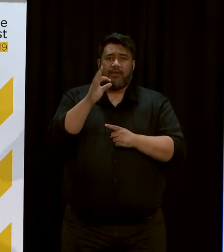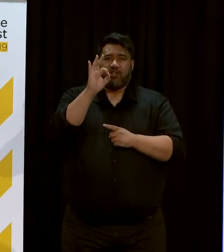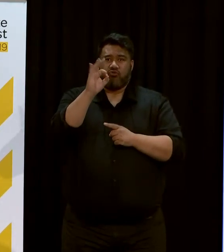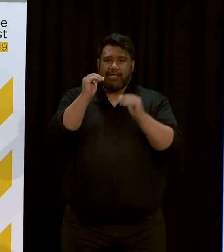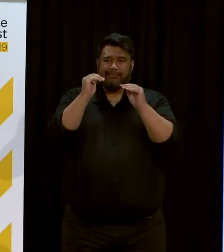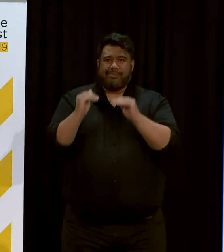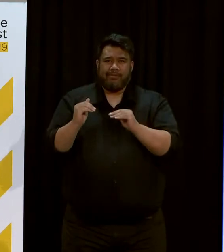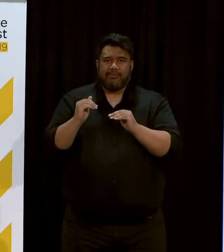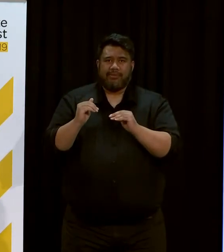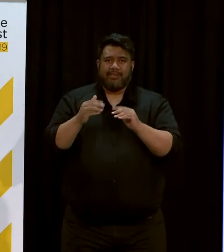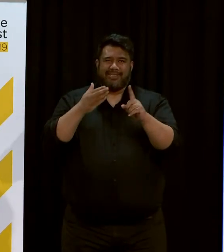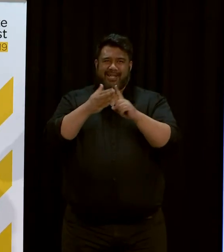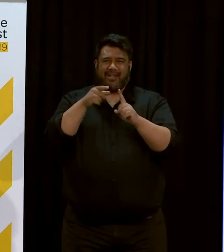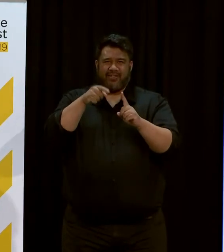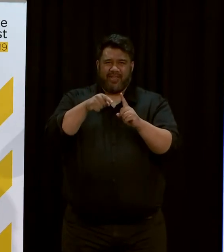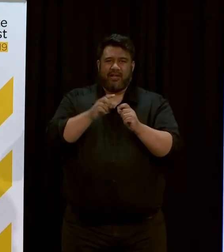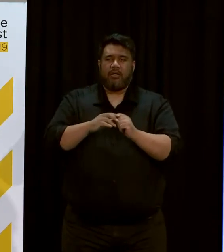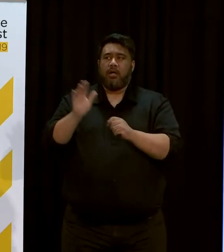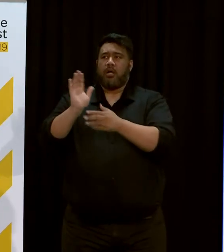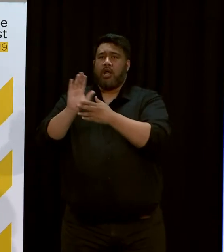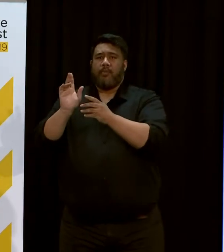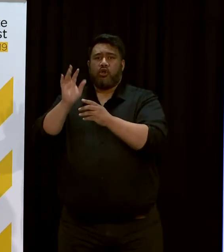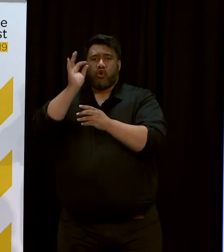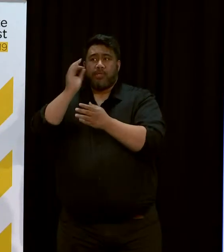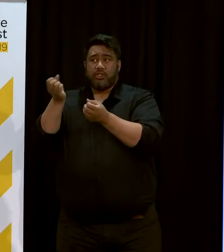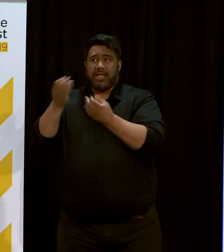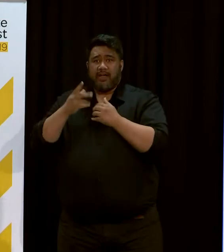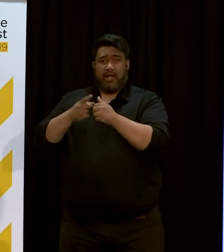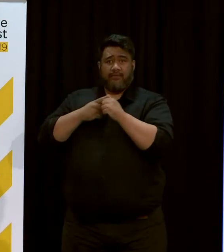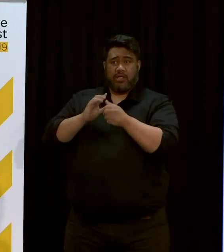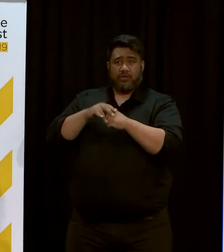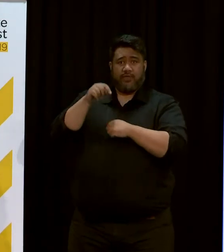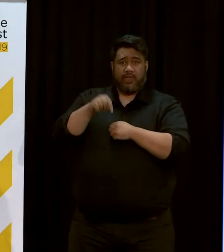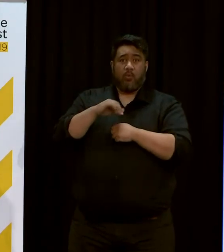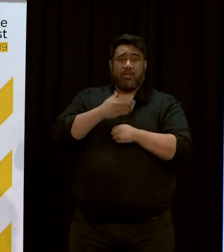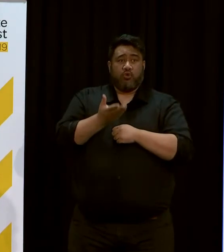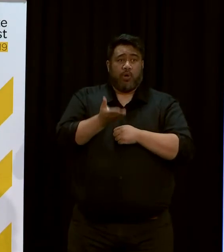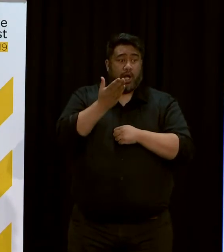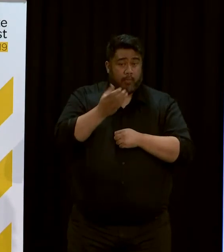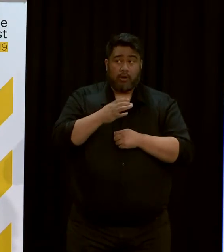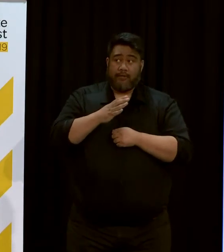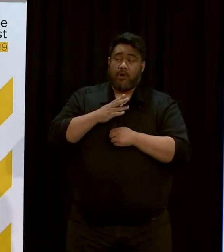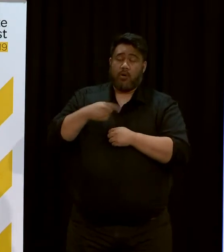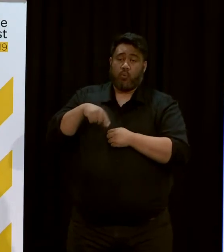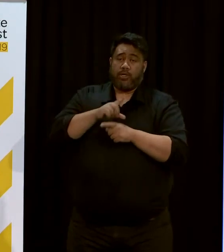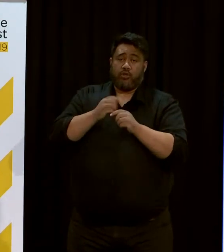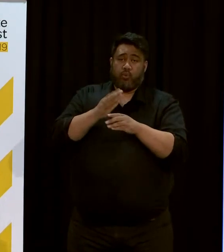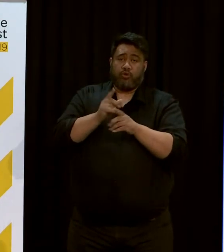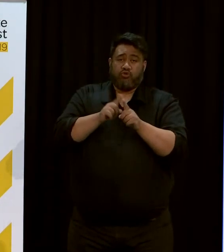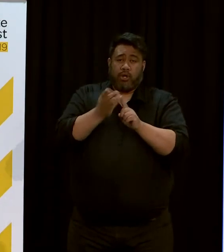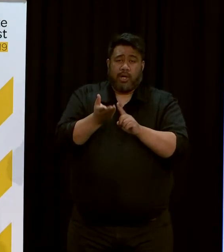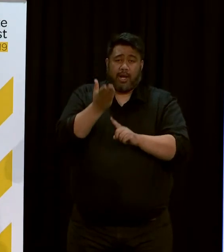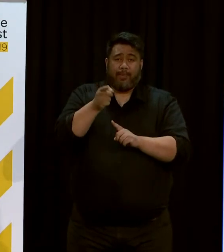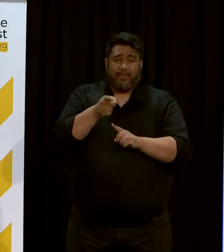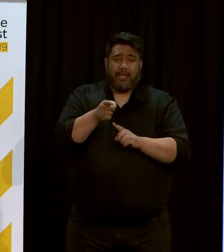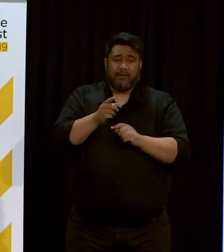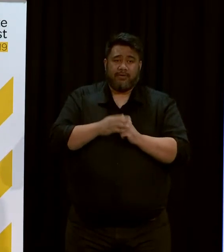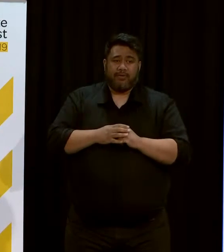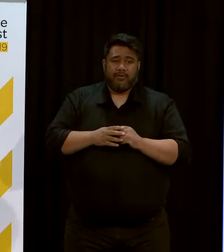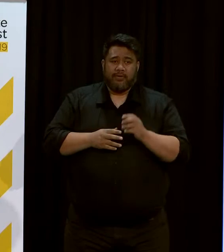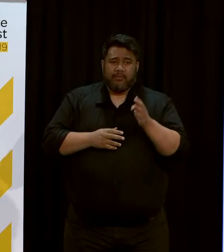Act. So we asked the Climate Commission to give us advice. They gave us a steer that it needed to increase, and now we're doing the work to see what that looks like. That should be